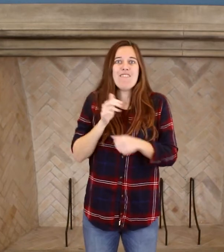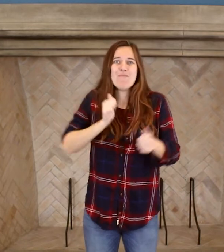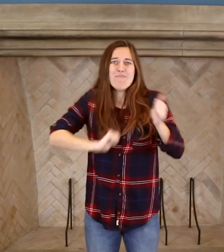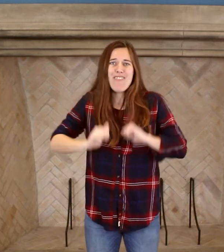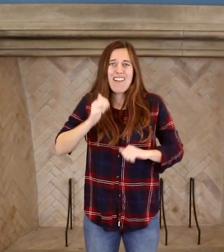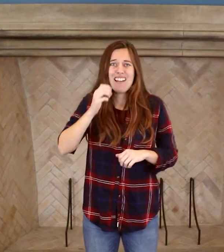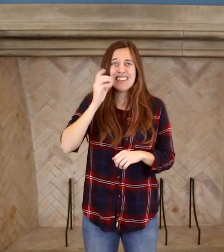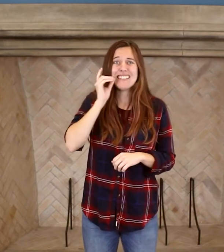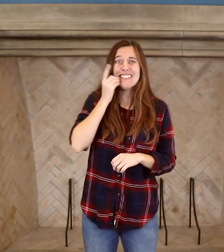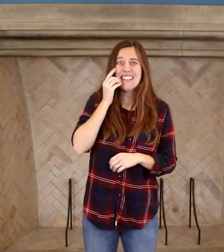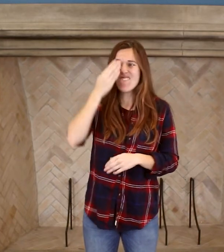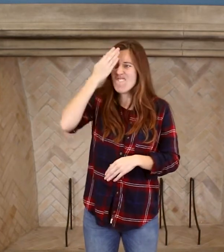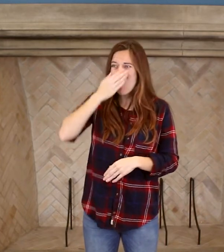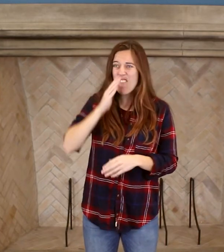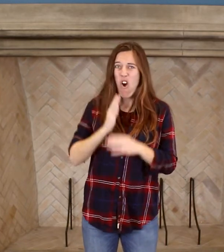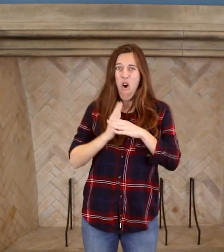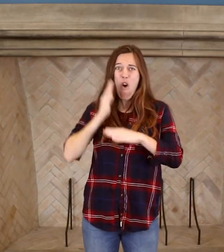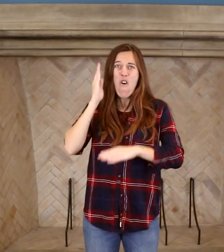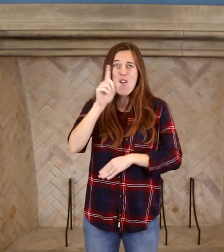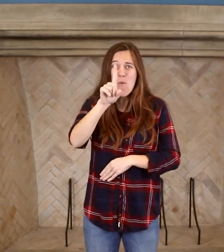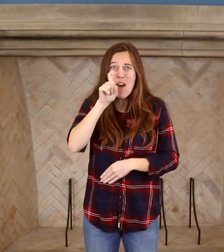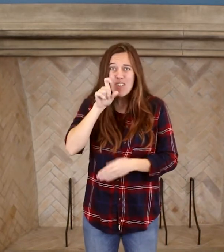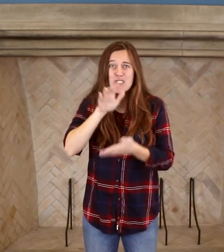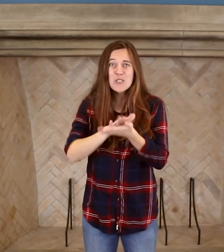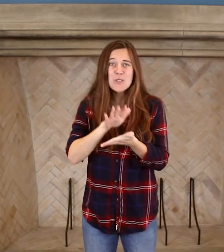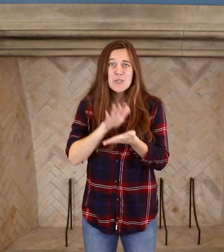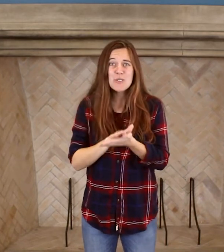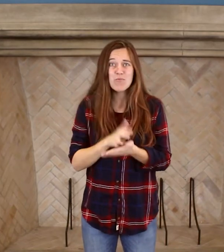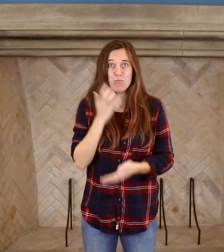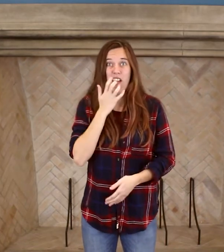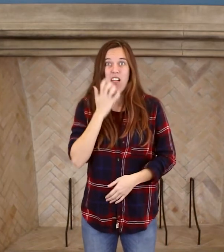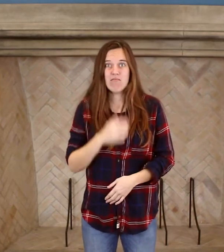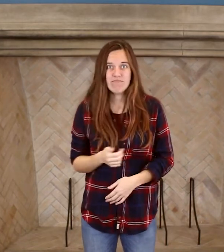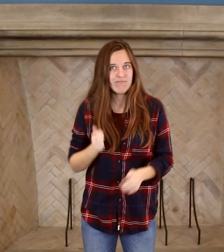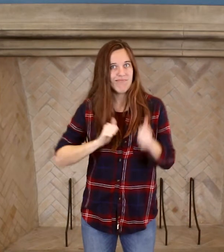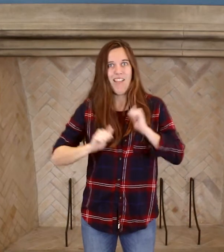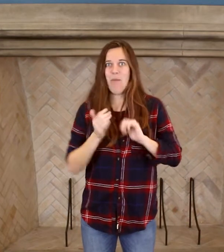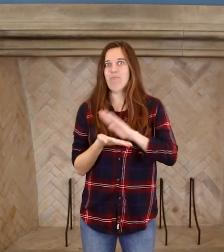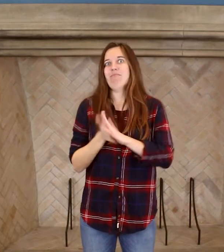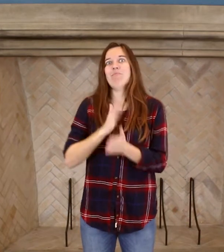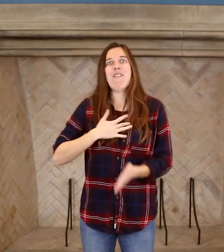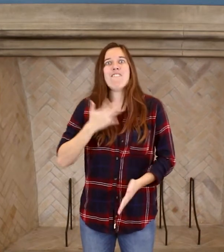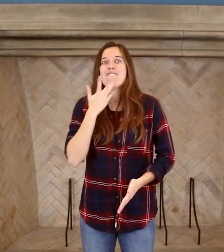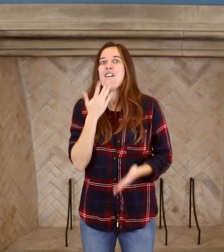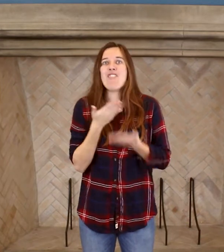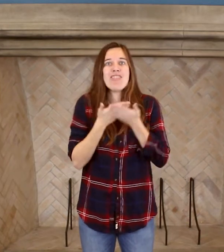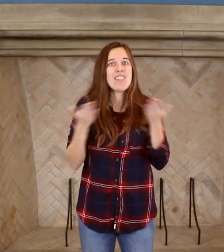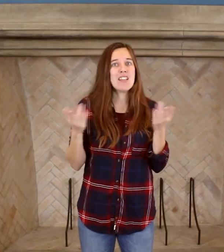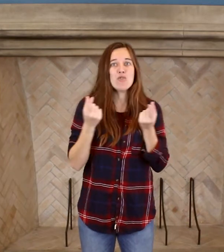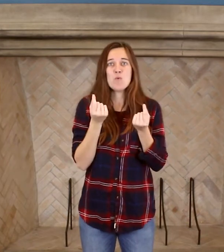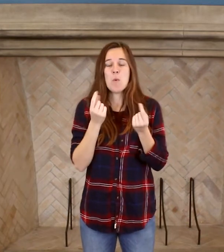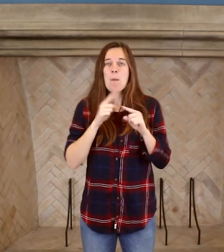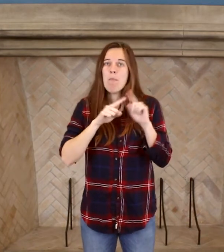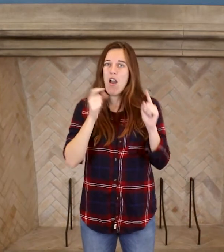lucky enough to perform at Disneyland in front of over 100 different schools. And that became my favorite thing to